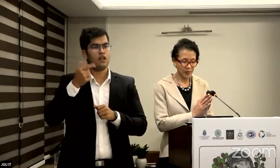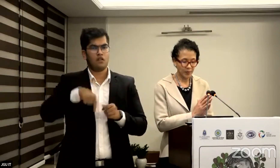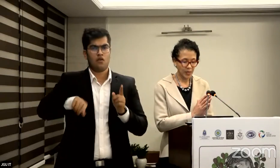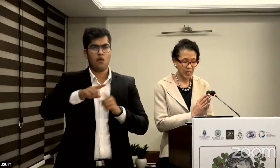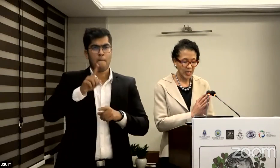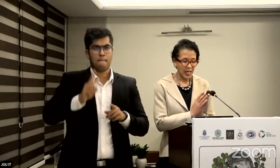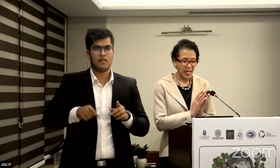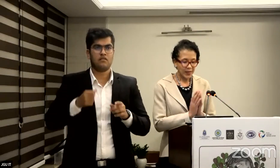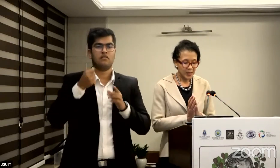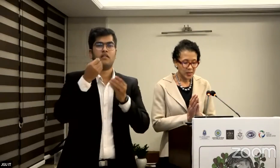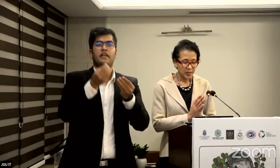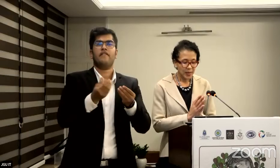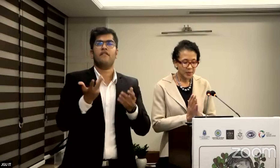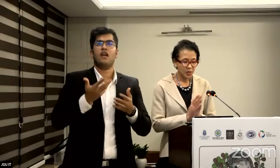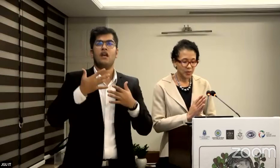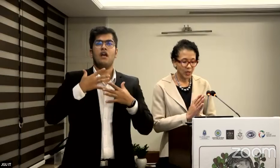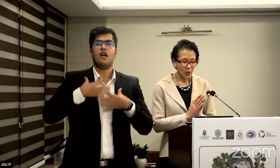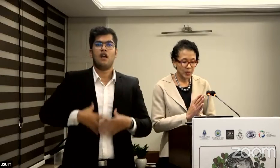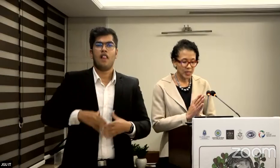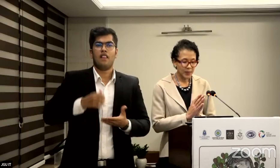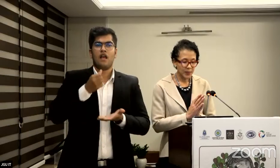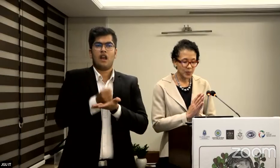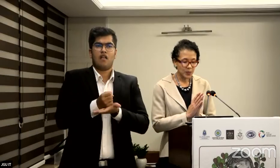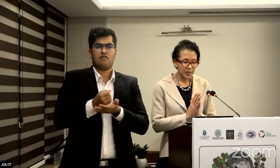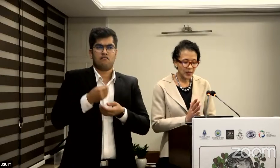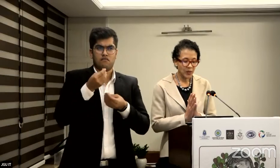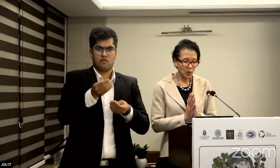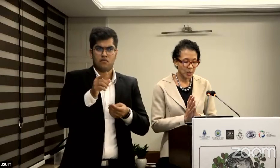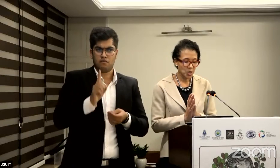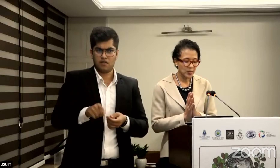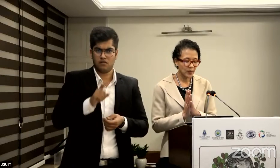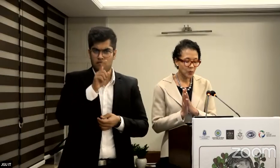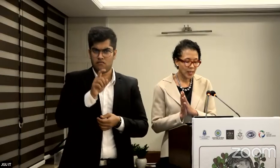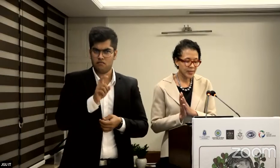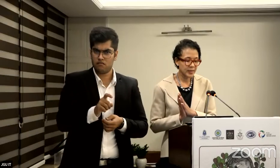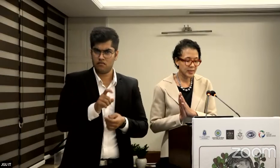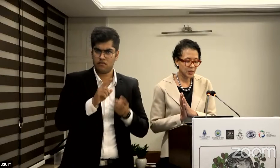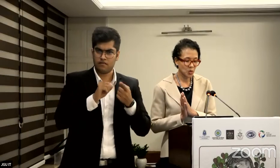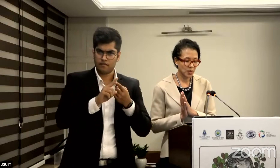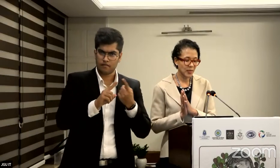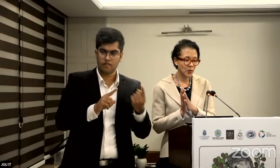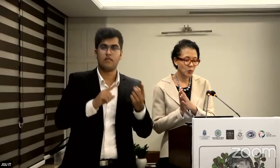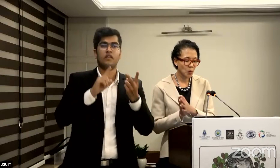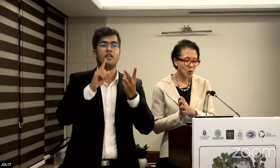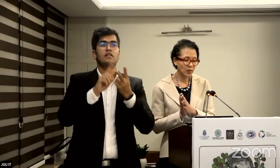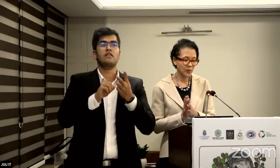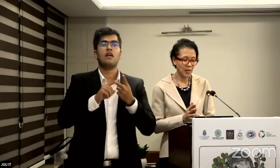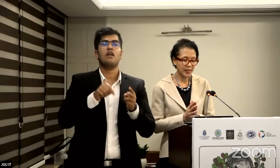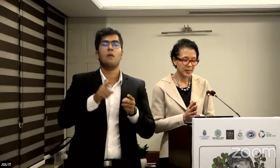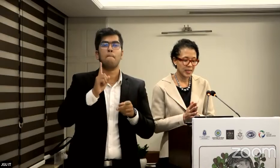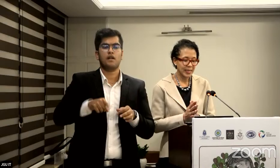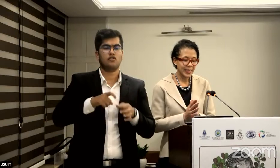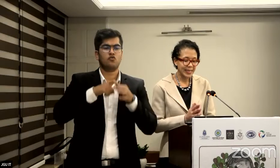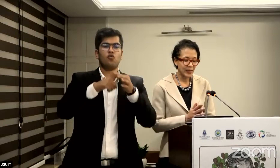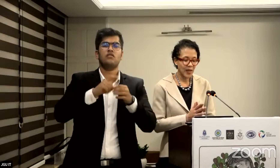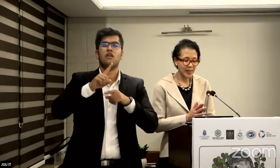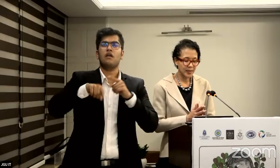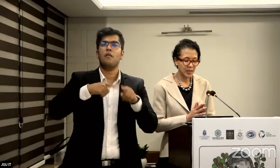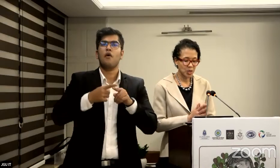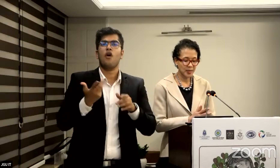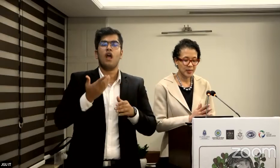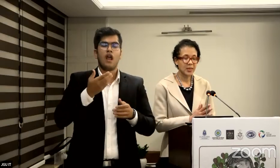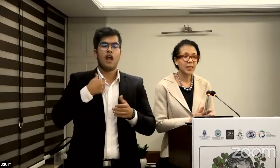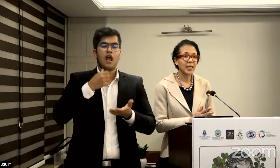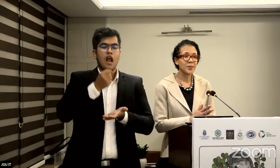health. And this to some degree opens up specific questions of rights discourse and the role of rights in